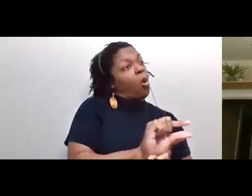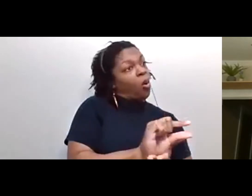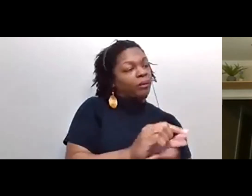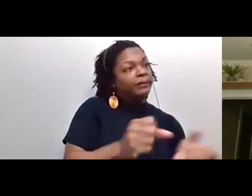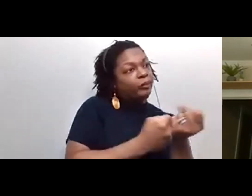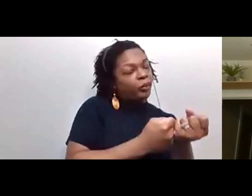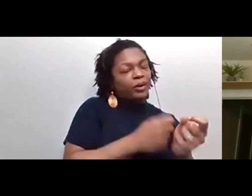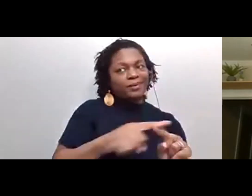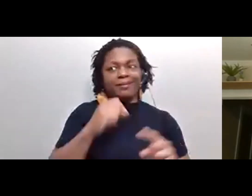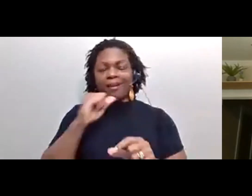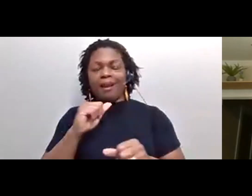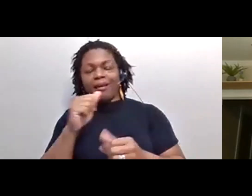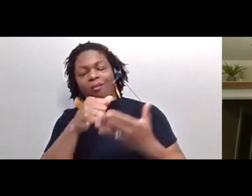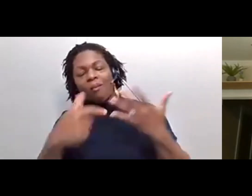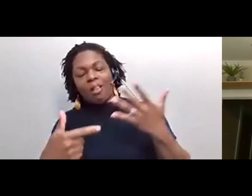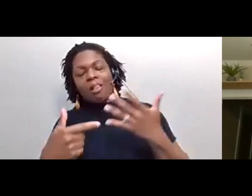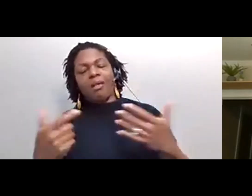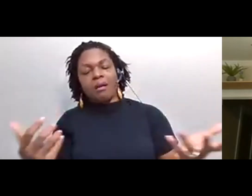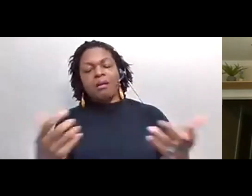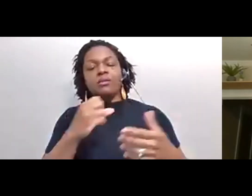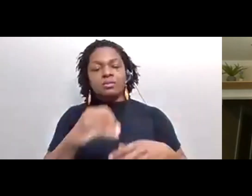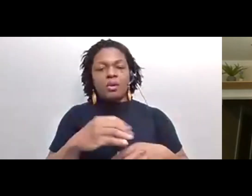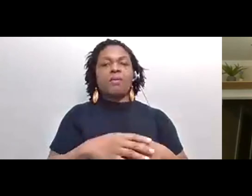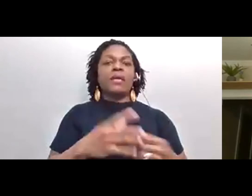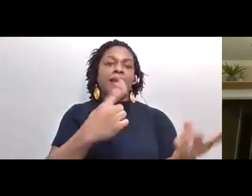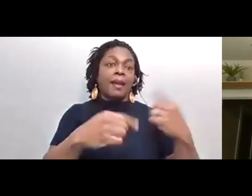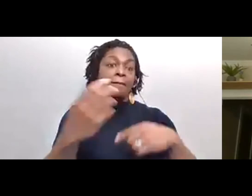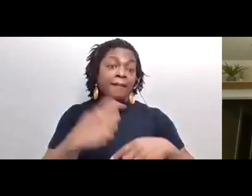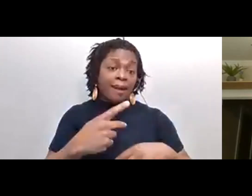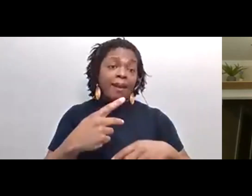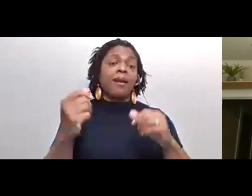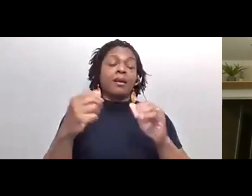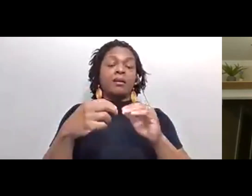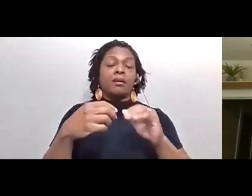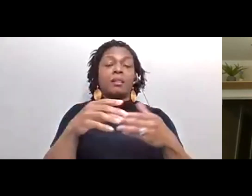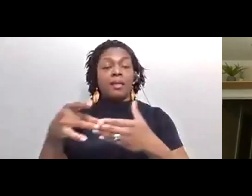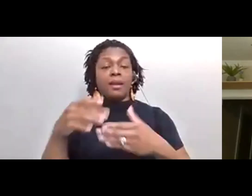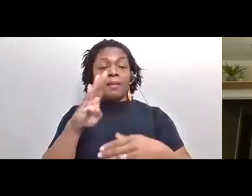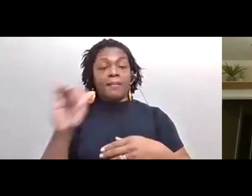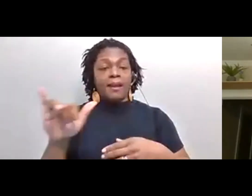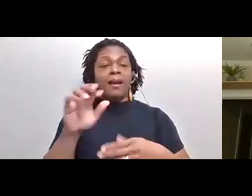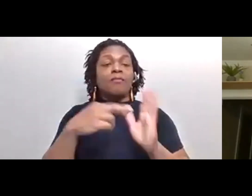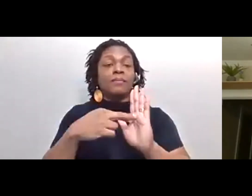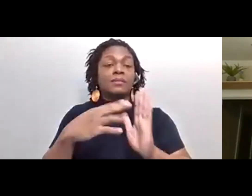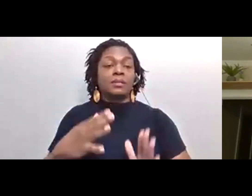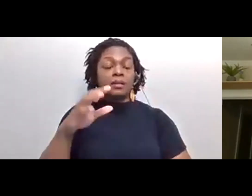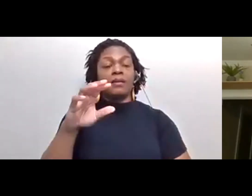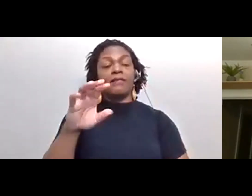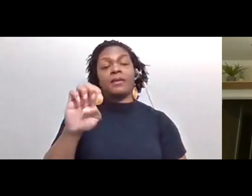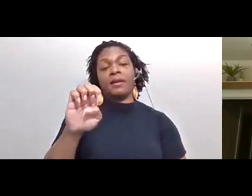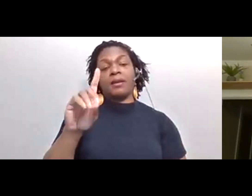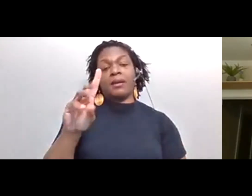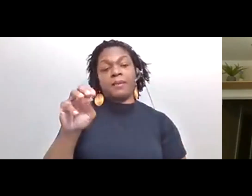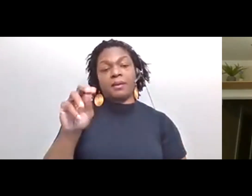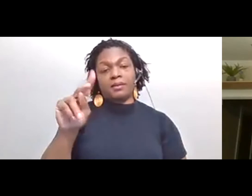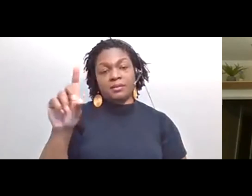service system. So they came back, led by Representative Edmonds, with a resolution, HCR